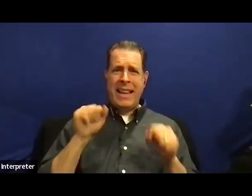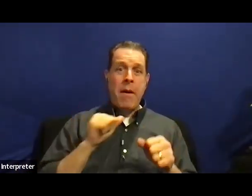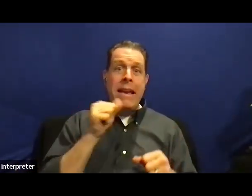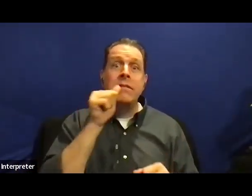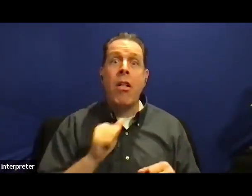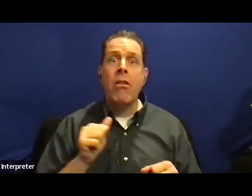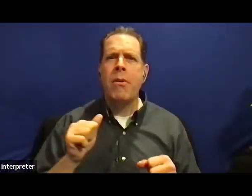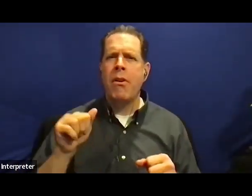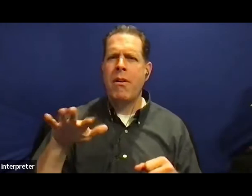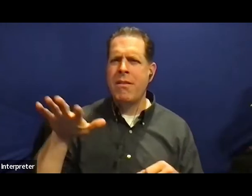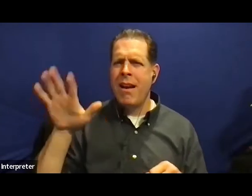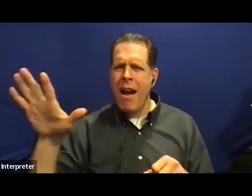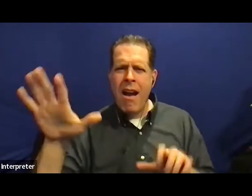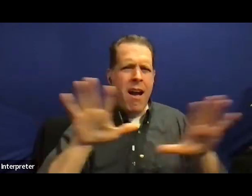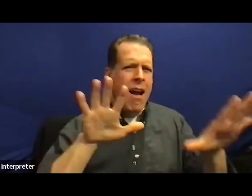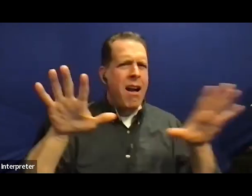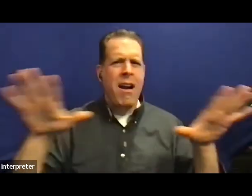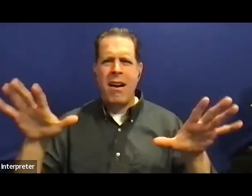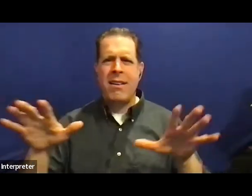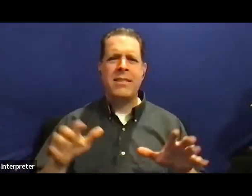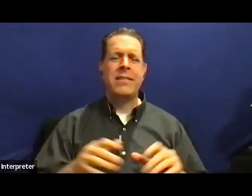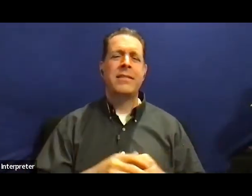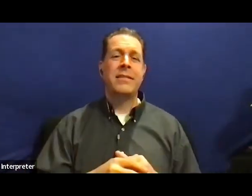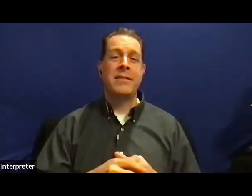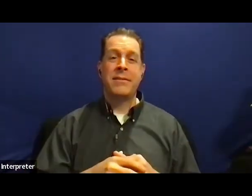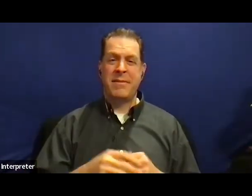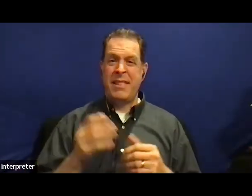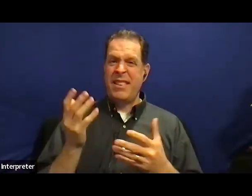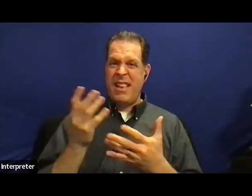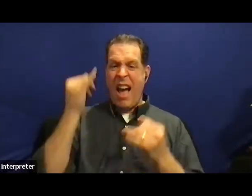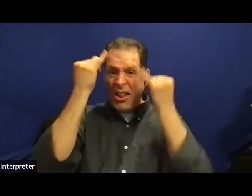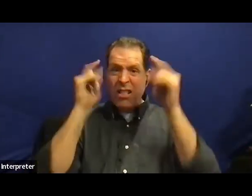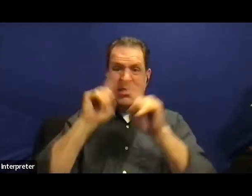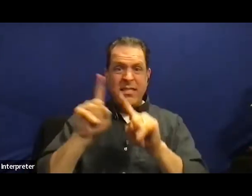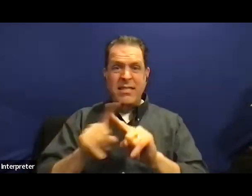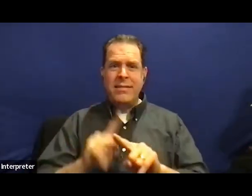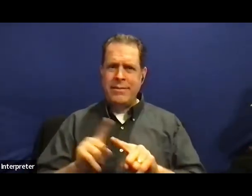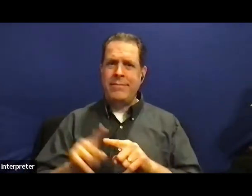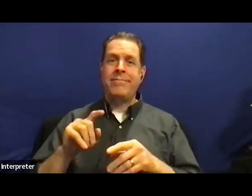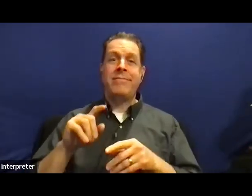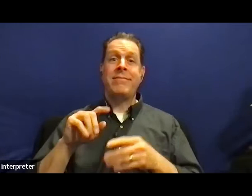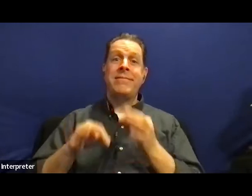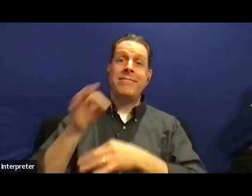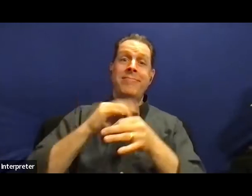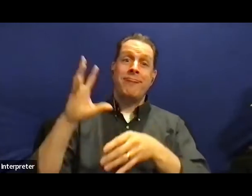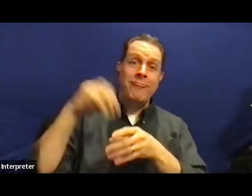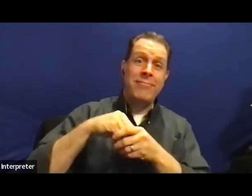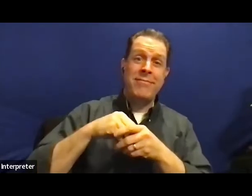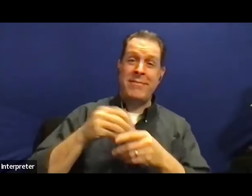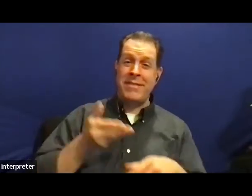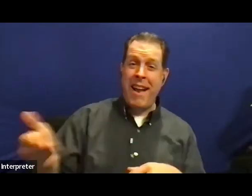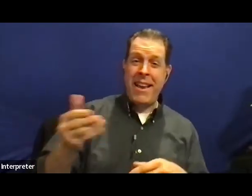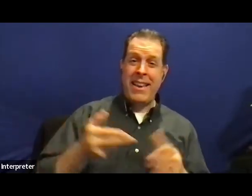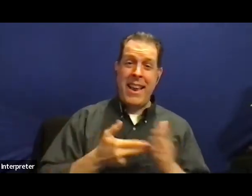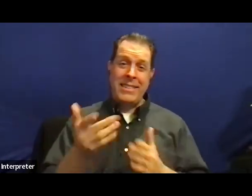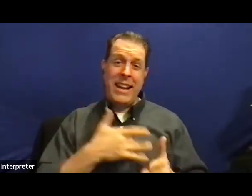intolerable, intolerant. Intangible ideology instead of inclusive action, inviting integrity and